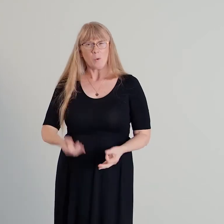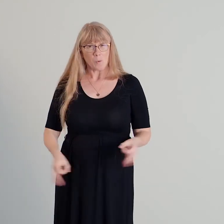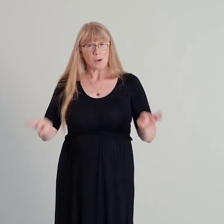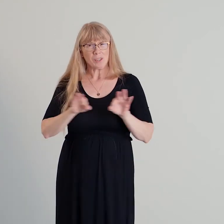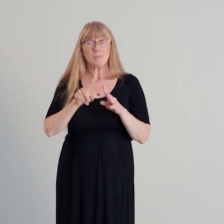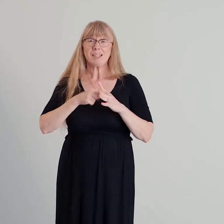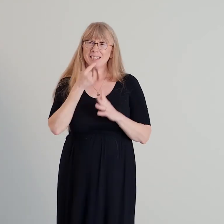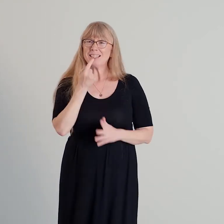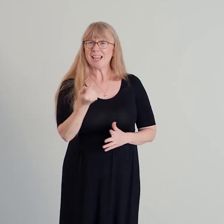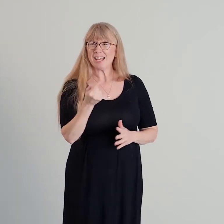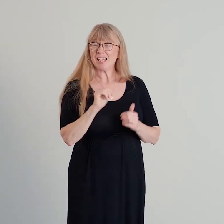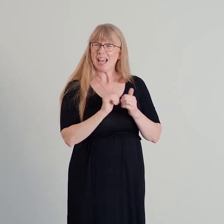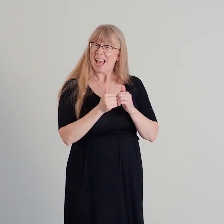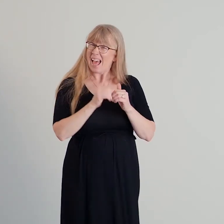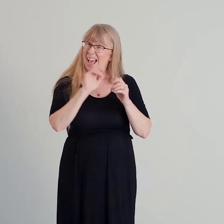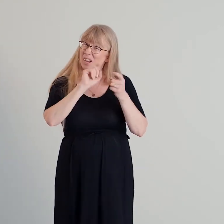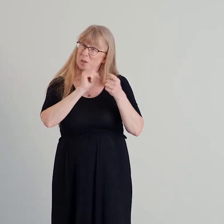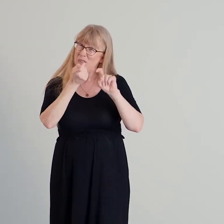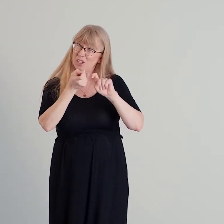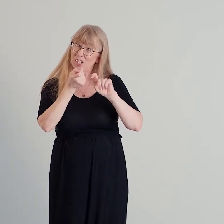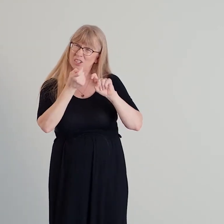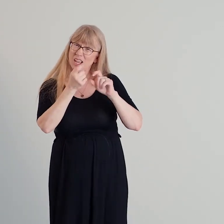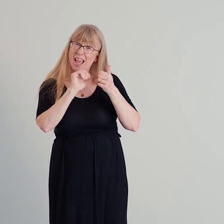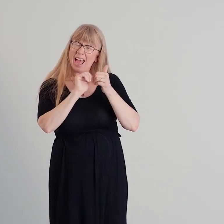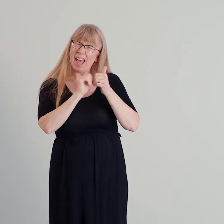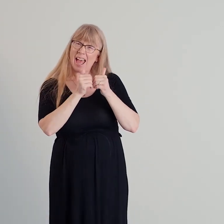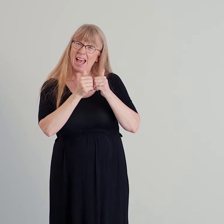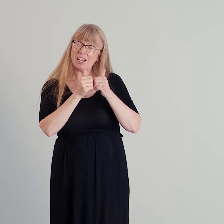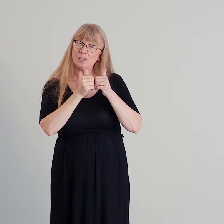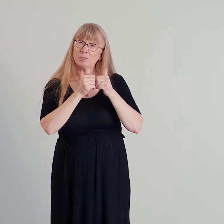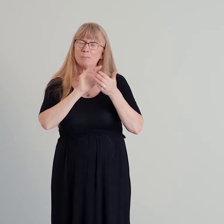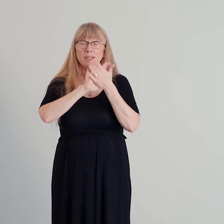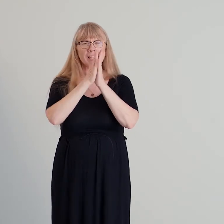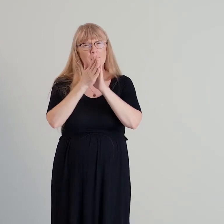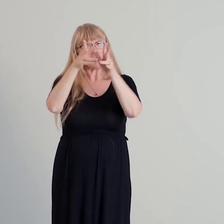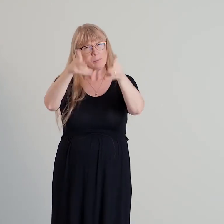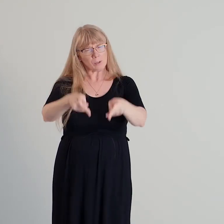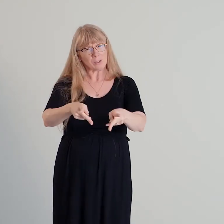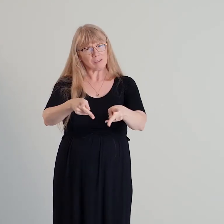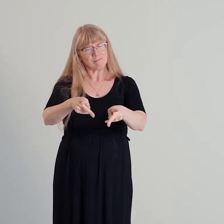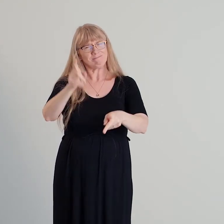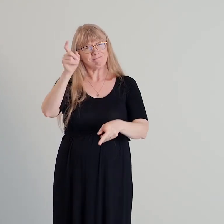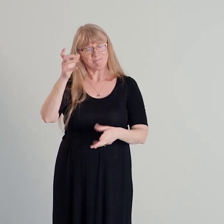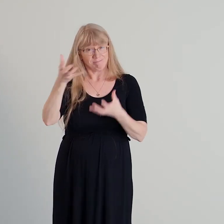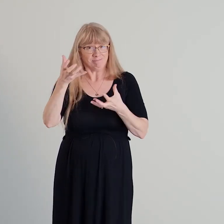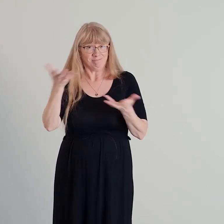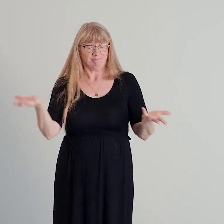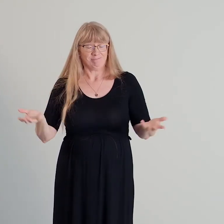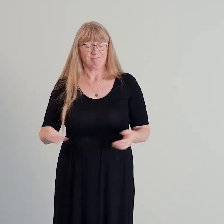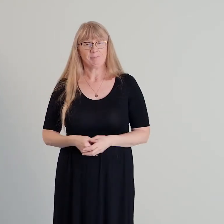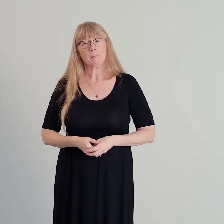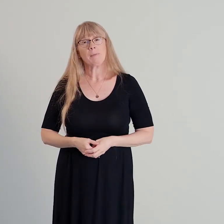begin to say, how do we change? How do we become the person that we really want to become?